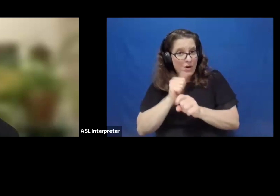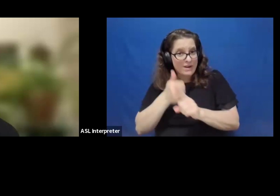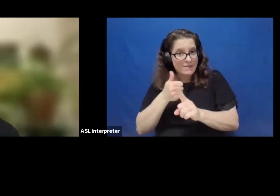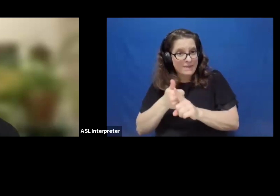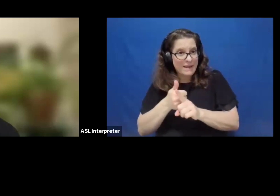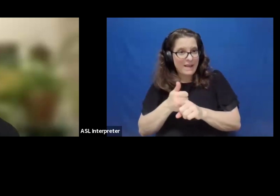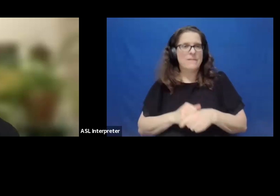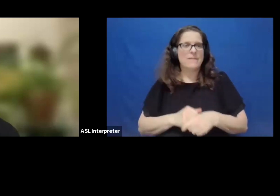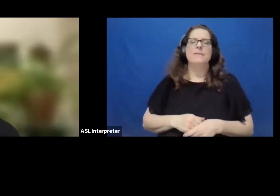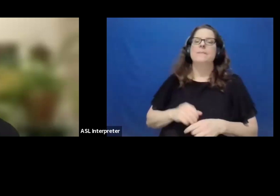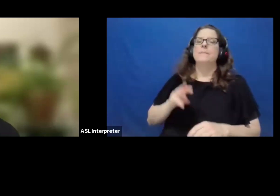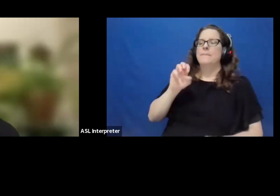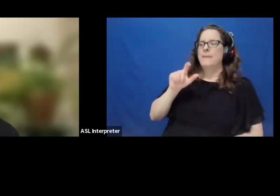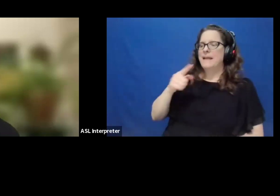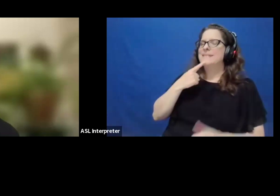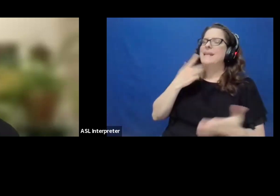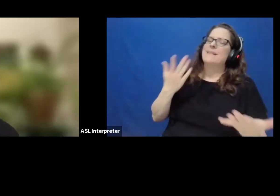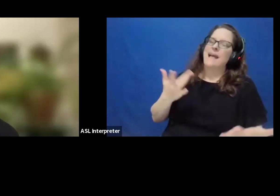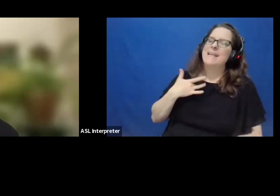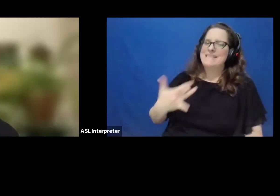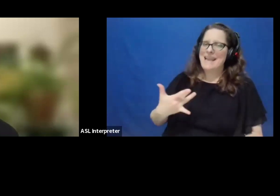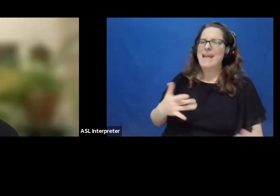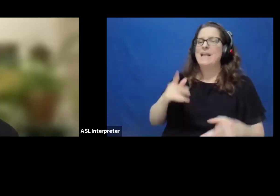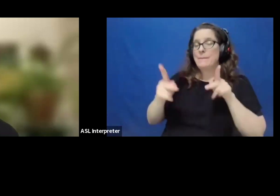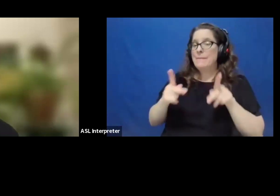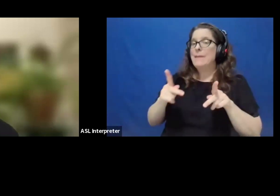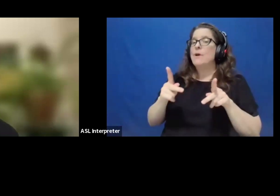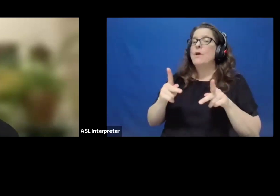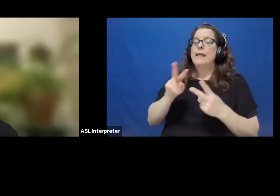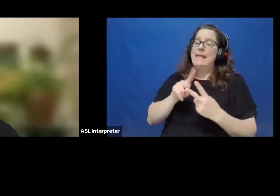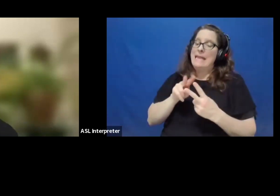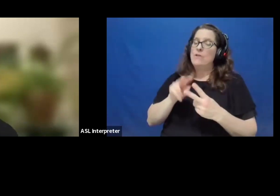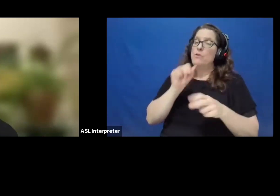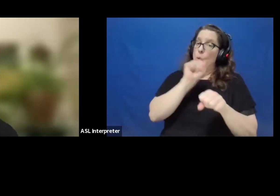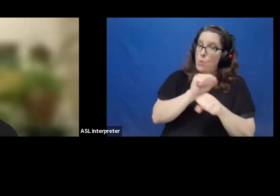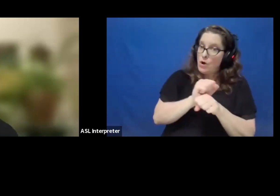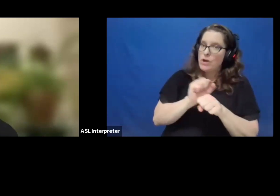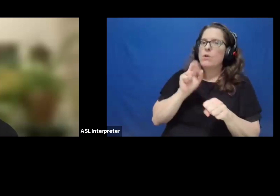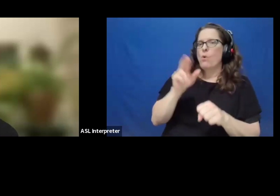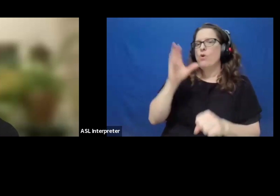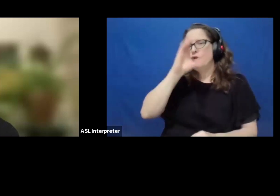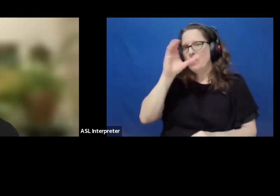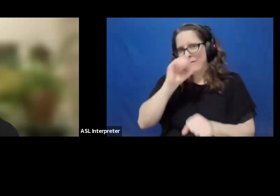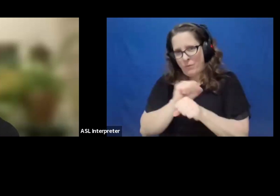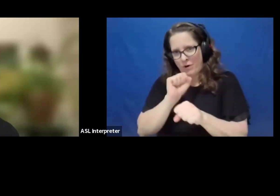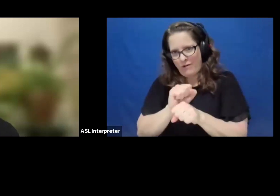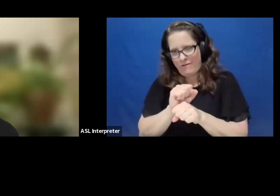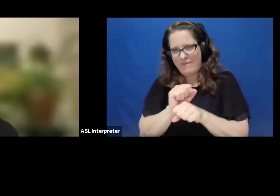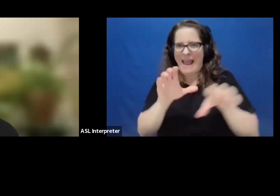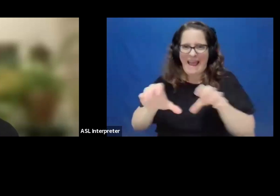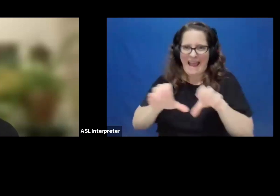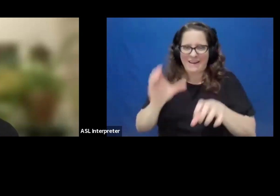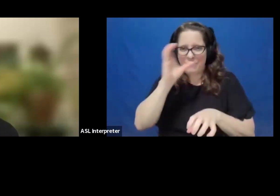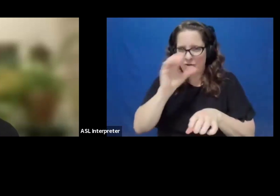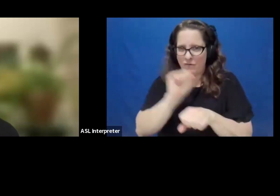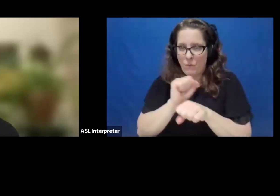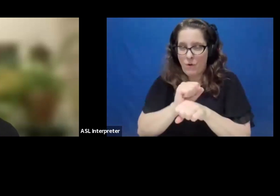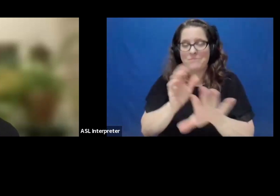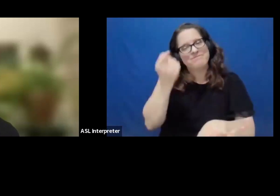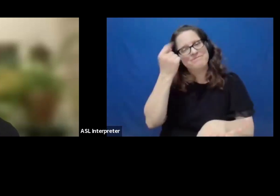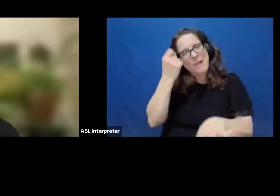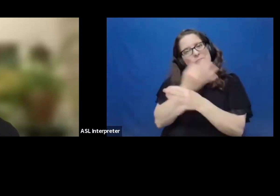Generally, they're available to individuals who are working or actively pursuing work, for free, at